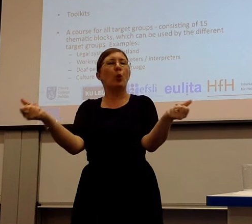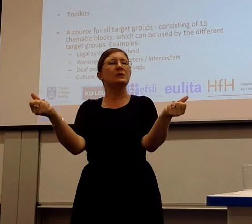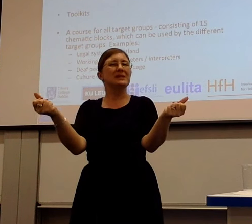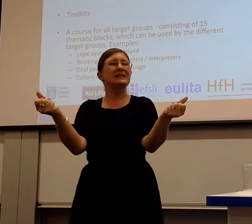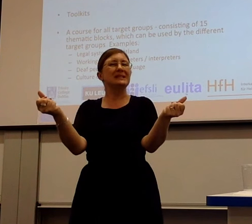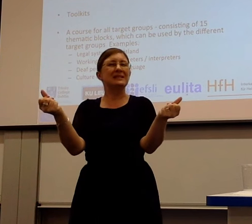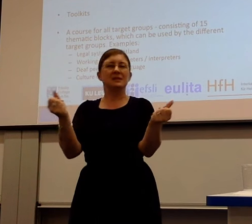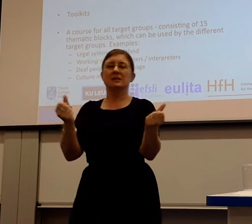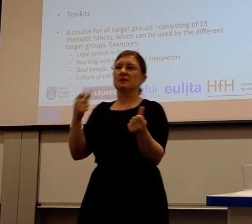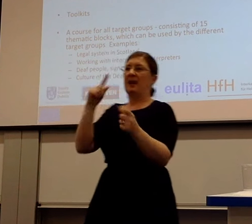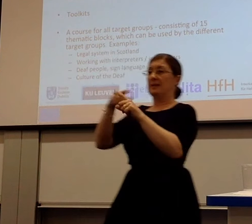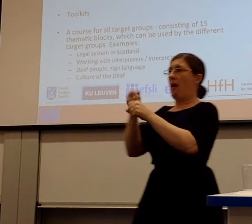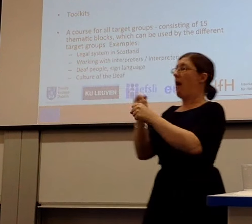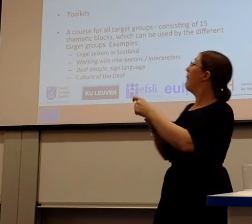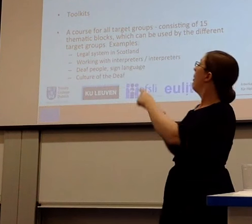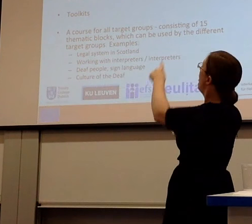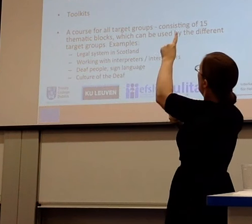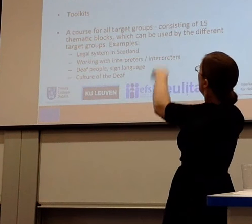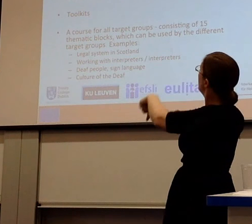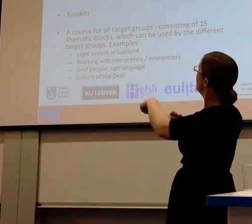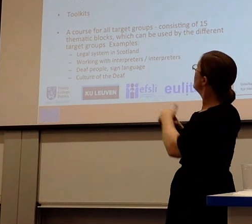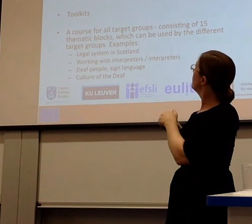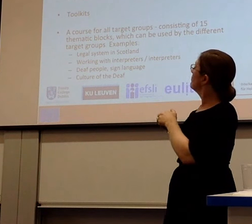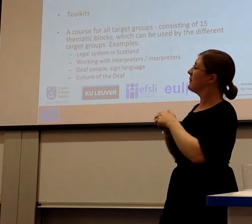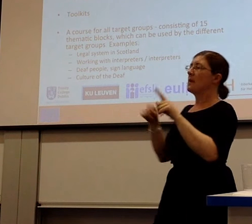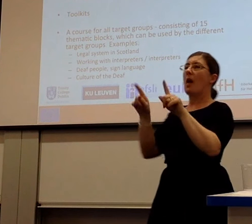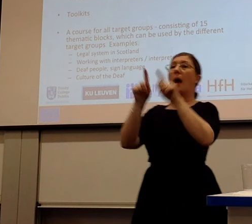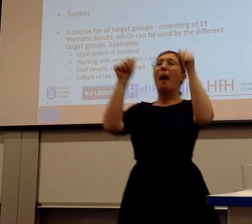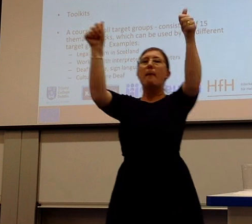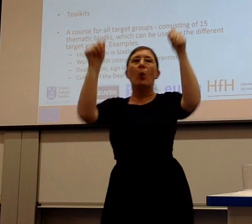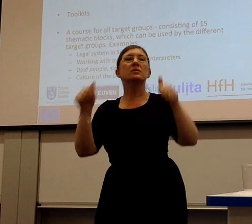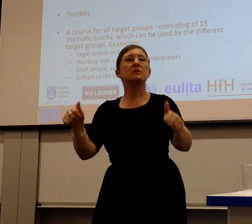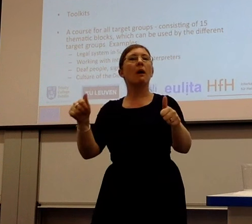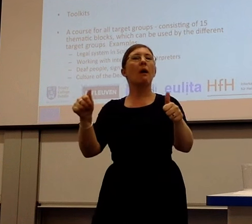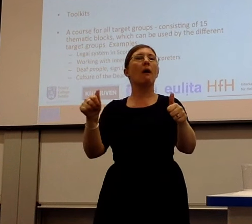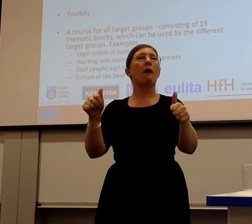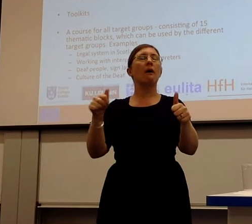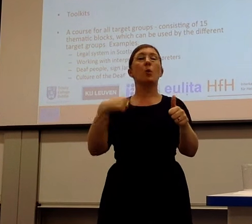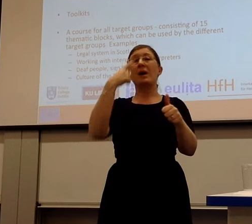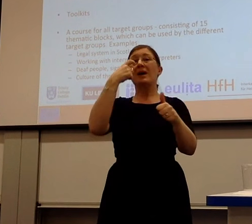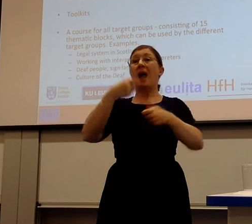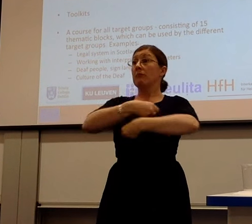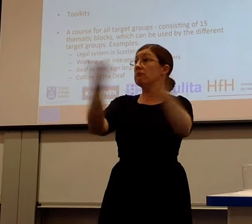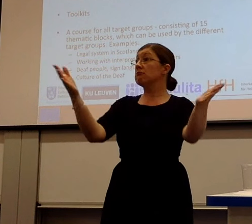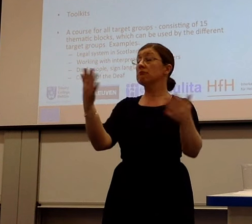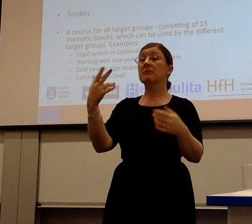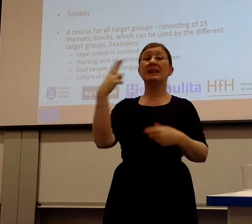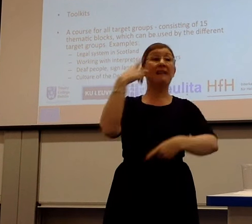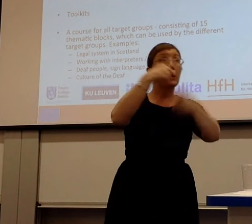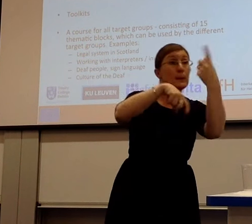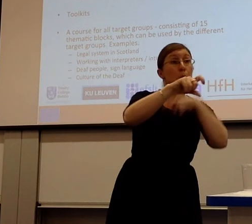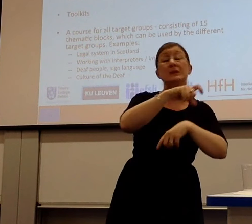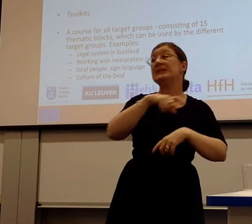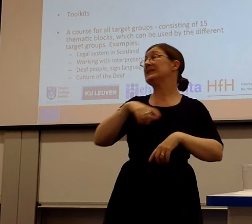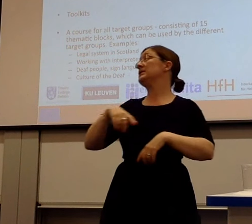So part of the project is to develop resources, and we see in the PowerPoint here something listed such as posters. We wanted to have posters that